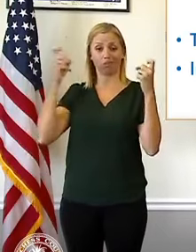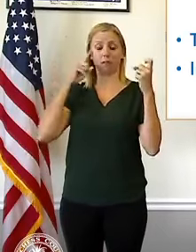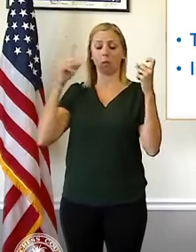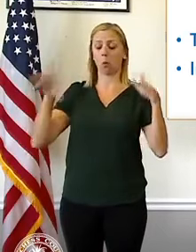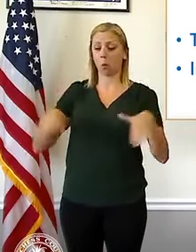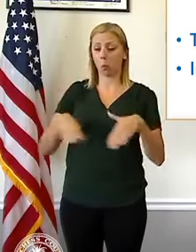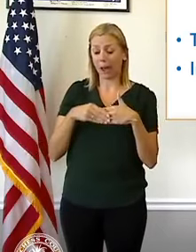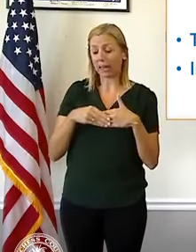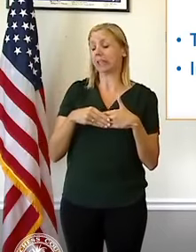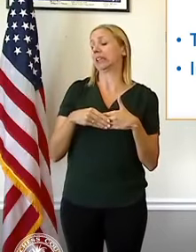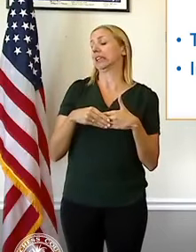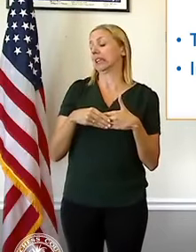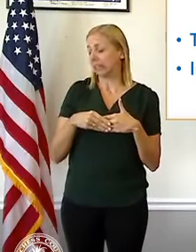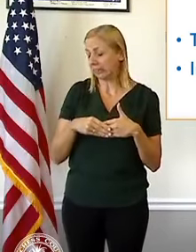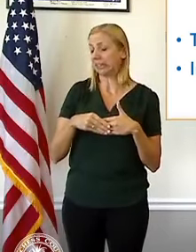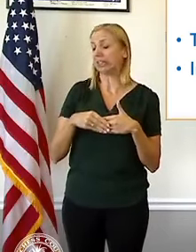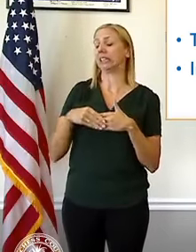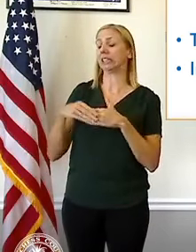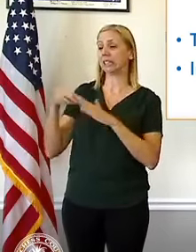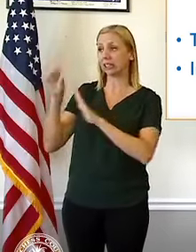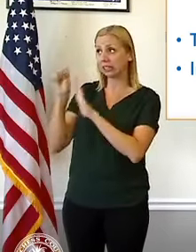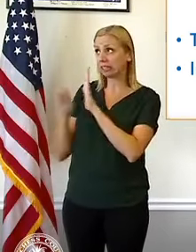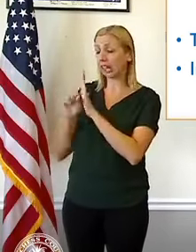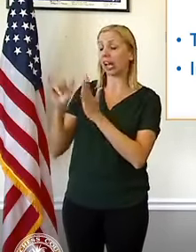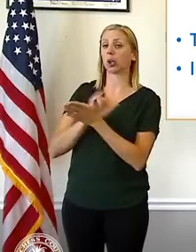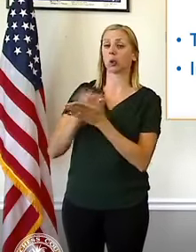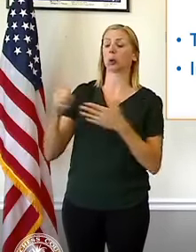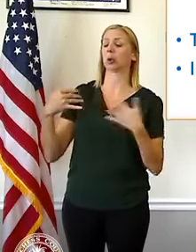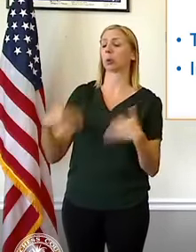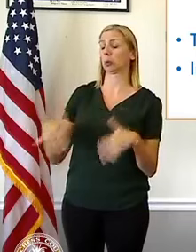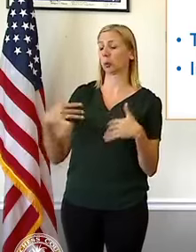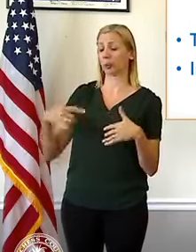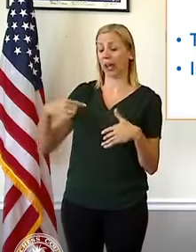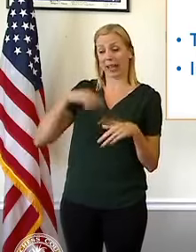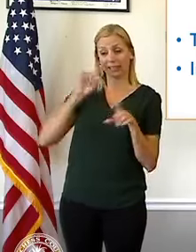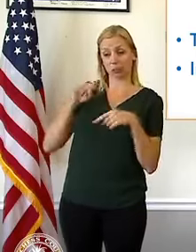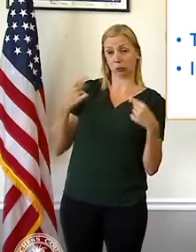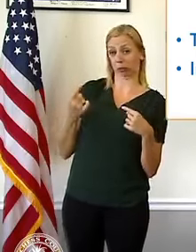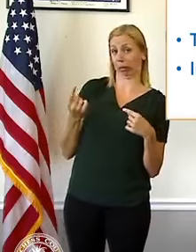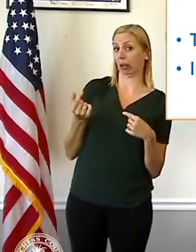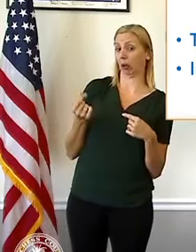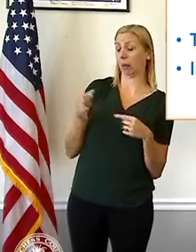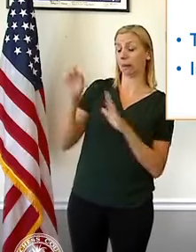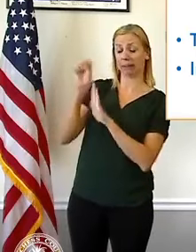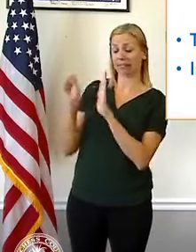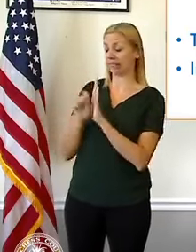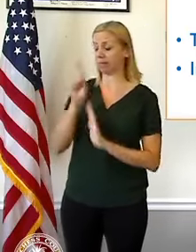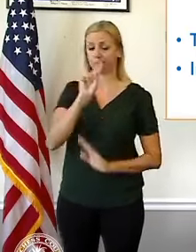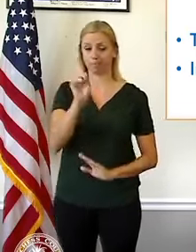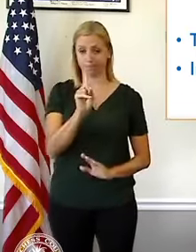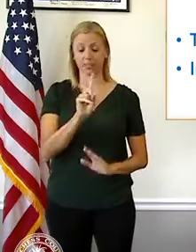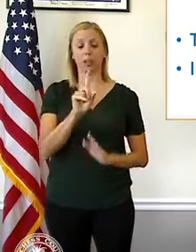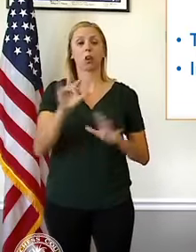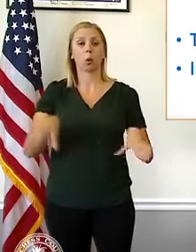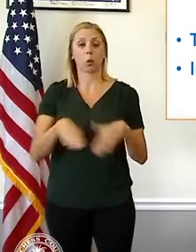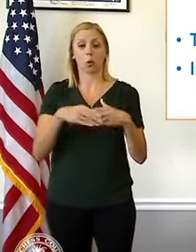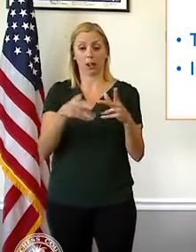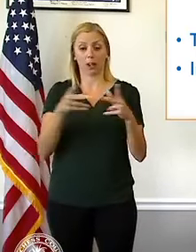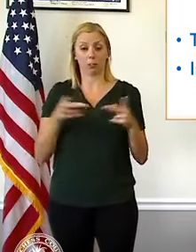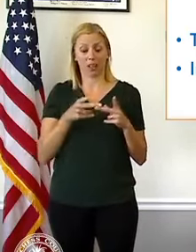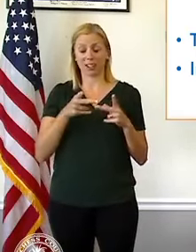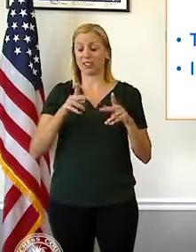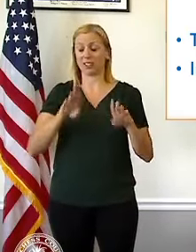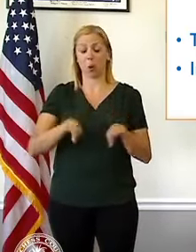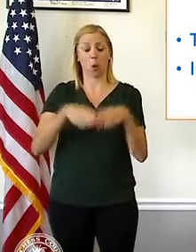York has been very aggressive. I don't necessarily agree, but the state has been very clear. Wedding venues, no direction as of this